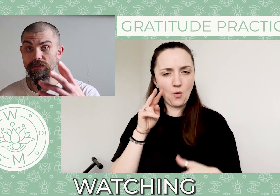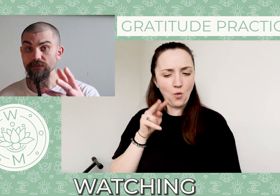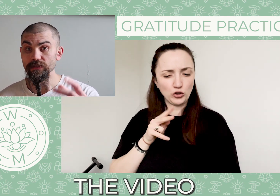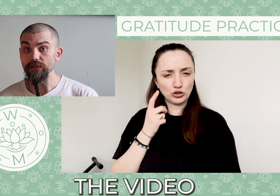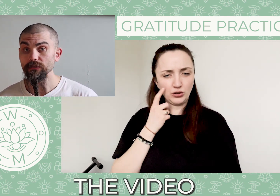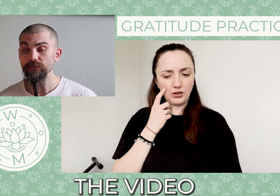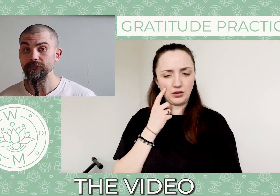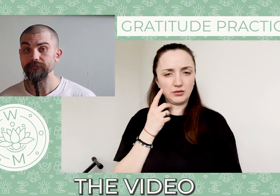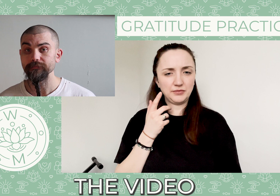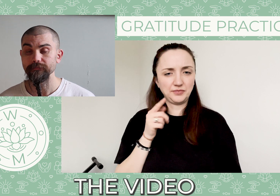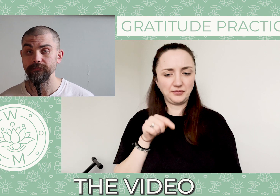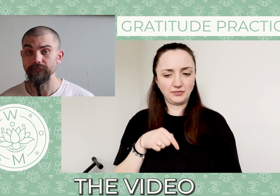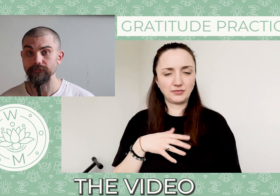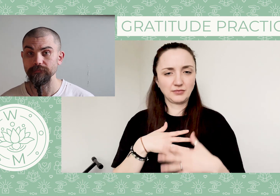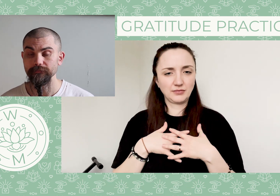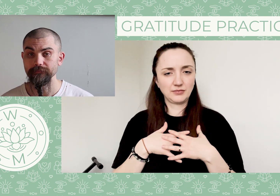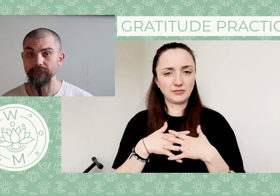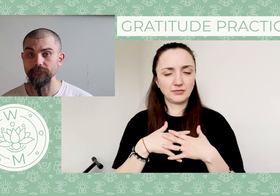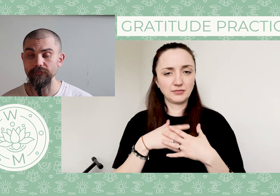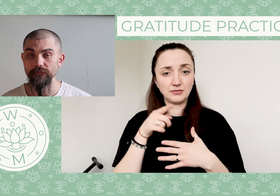as you're watching the video.